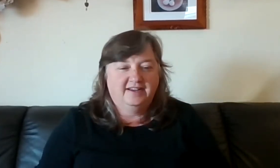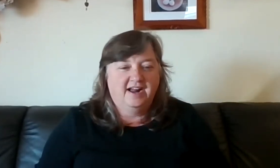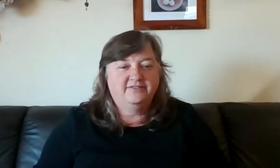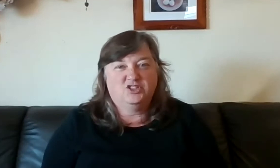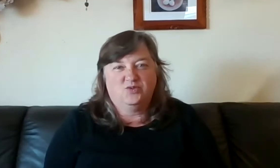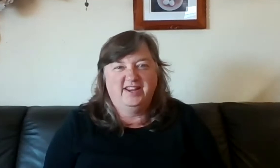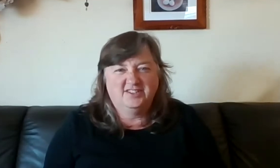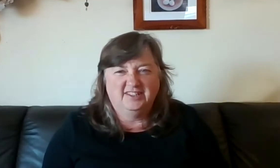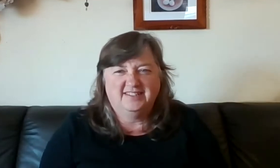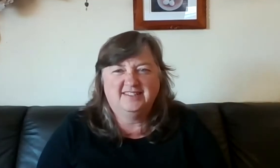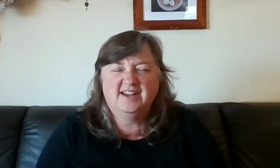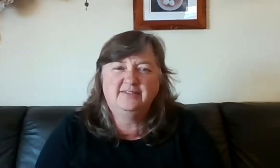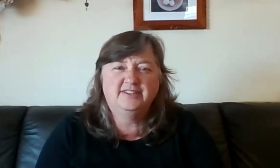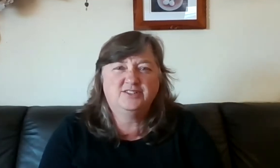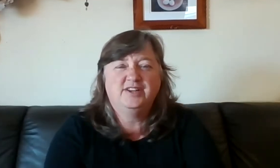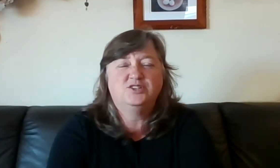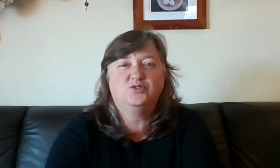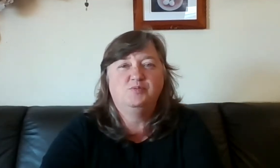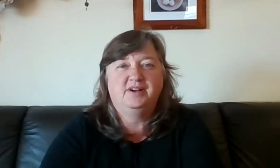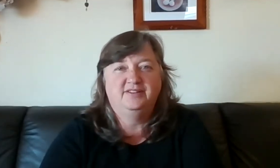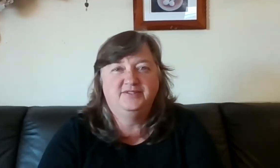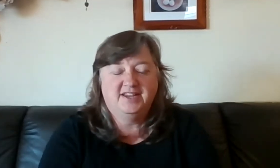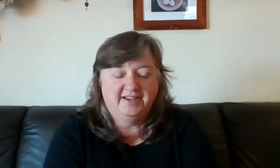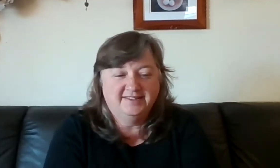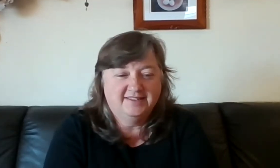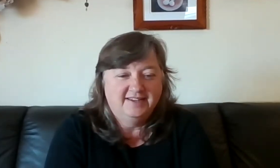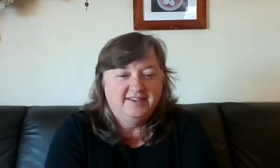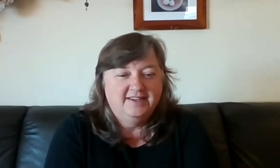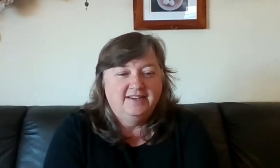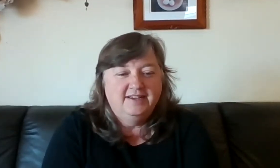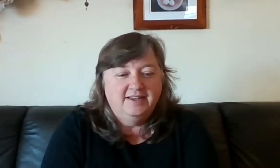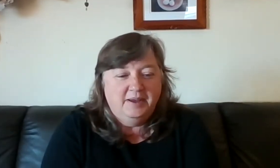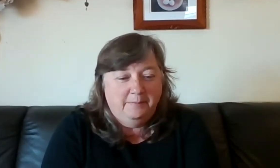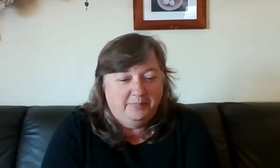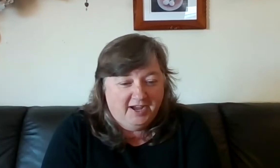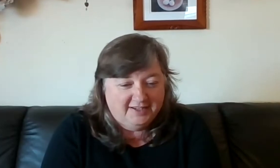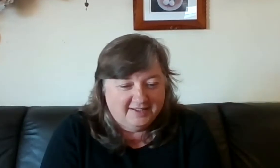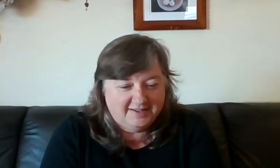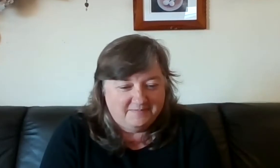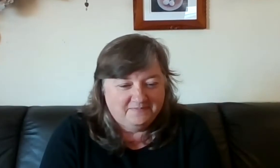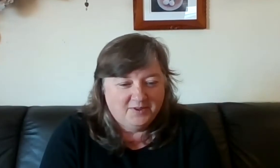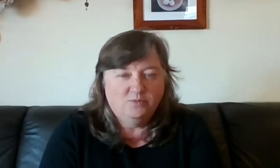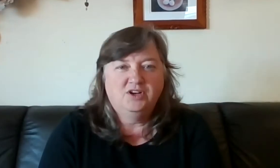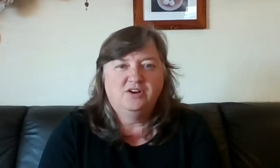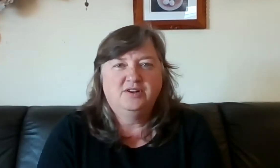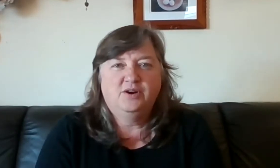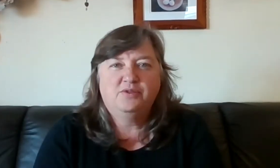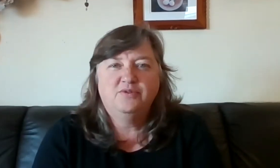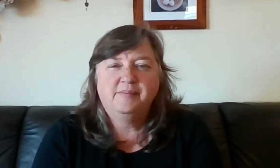kind of a strange list. It's kind of a strange group of signs, but we'll go through them, and